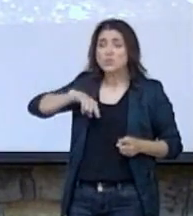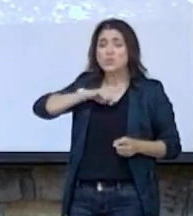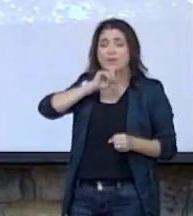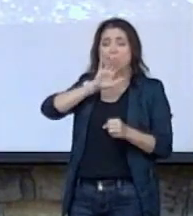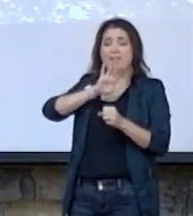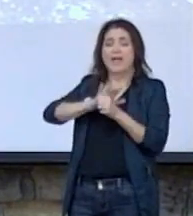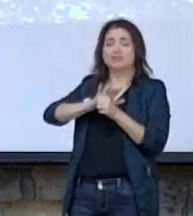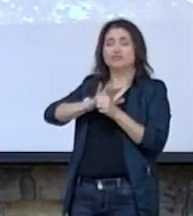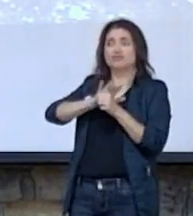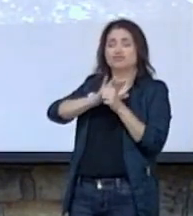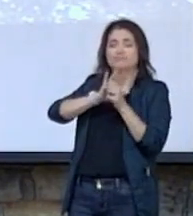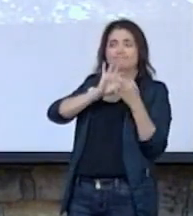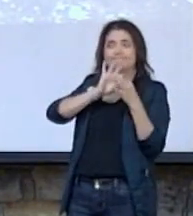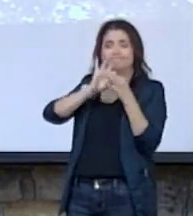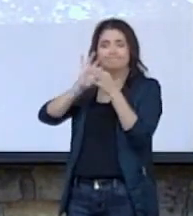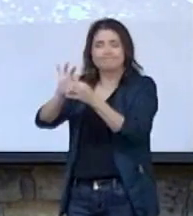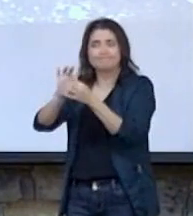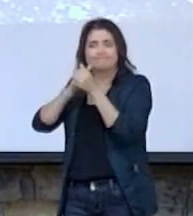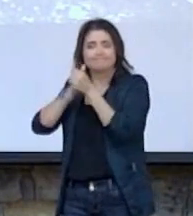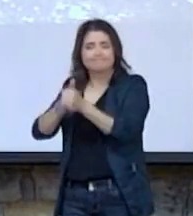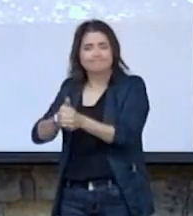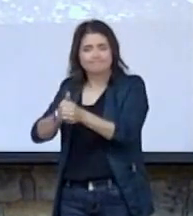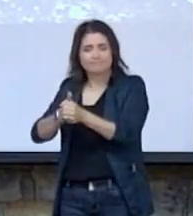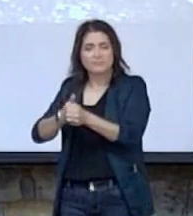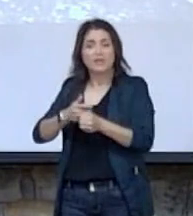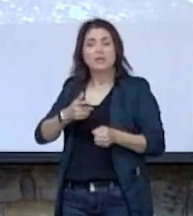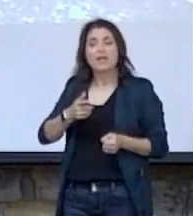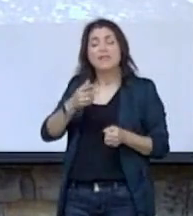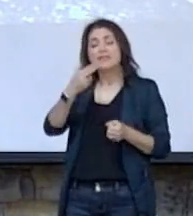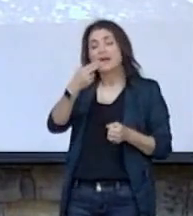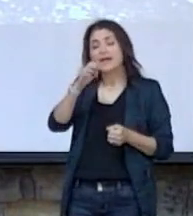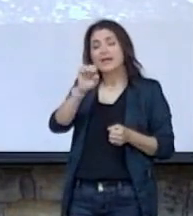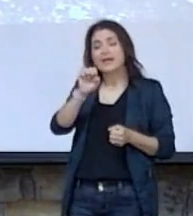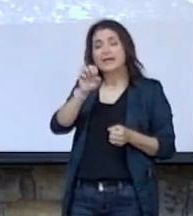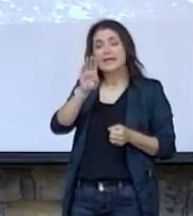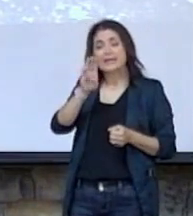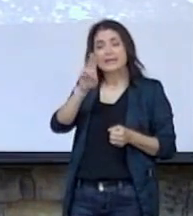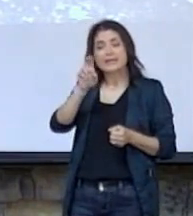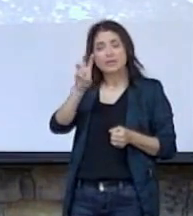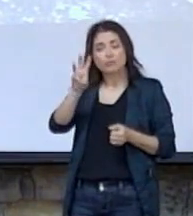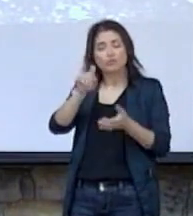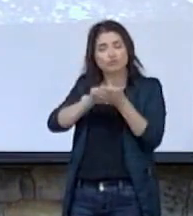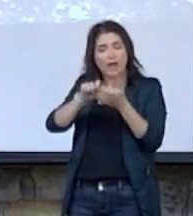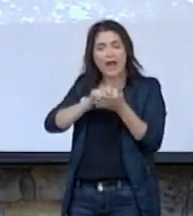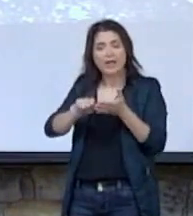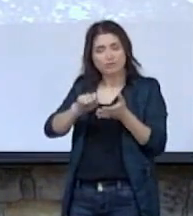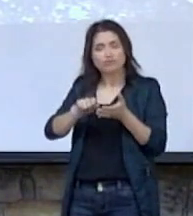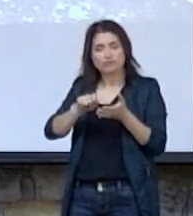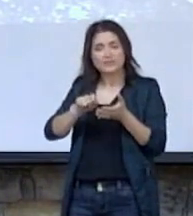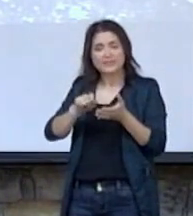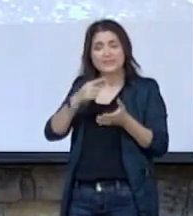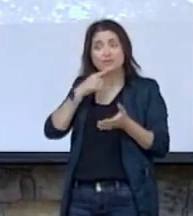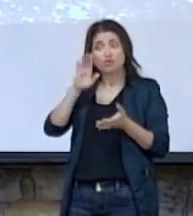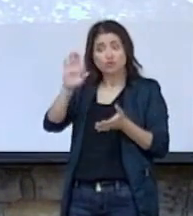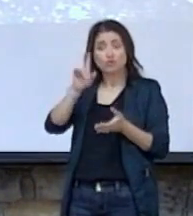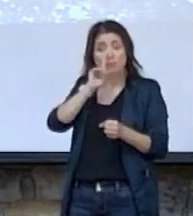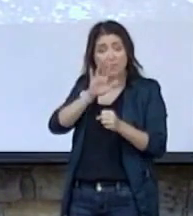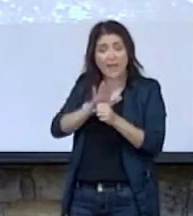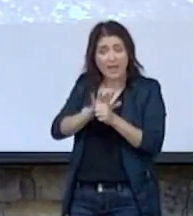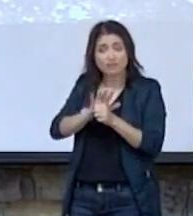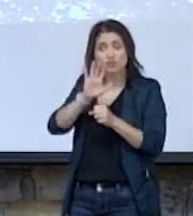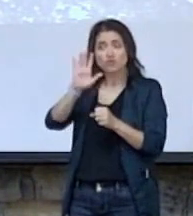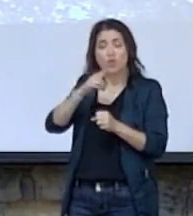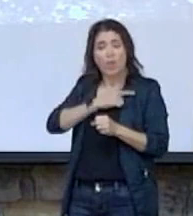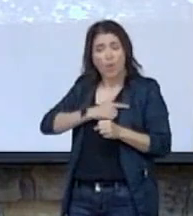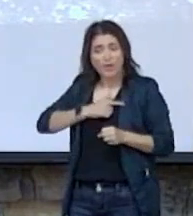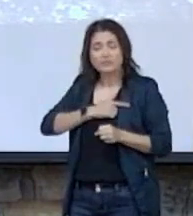to. You see, the Hebrews writer is encouraging them. You pledge your loyalty. You pledge your allegiance